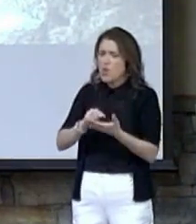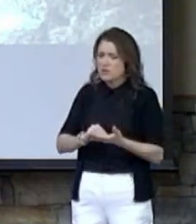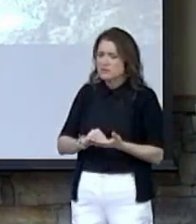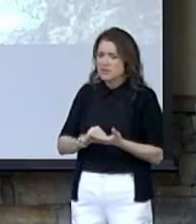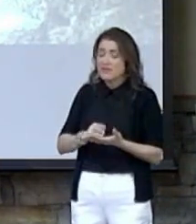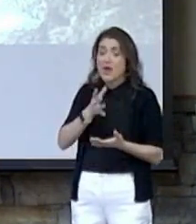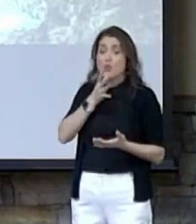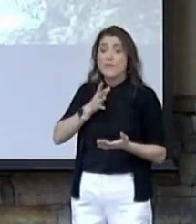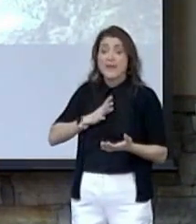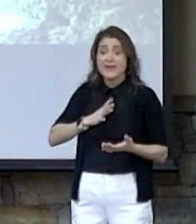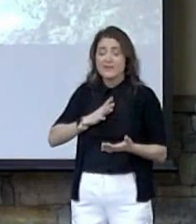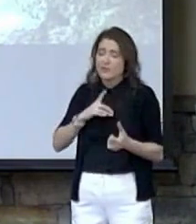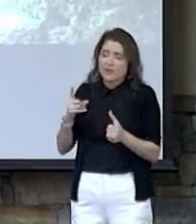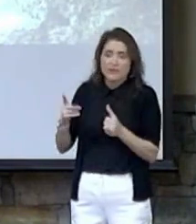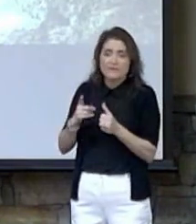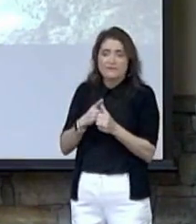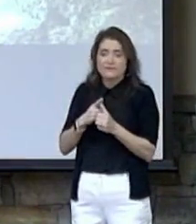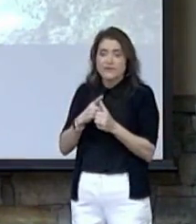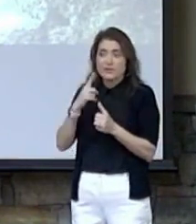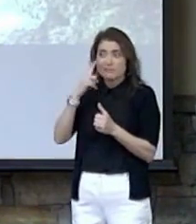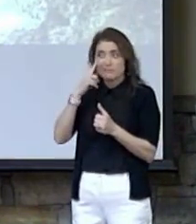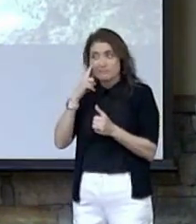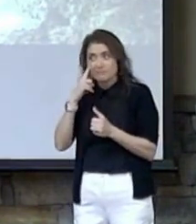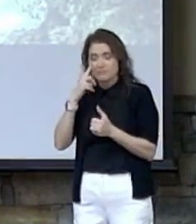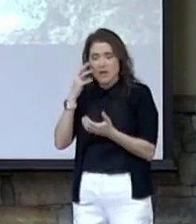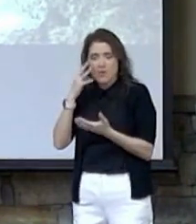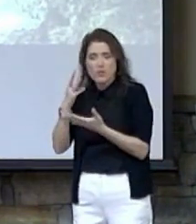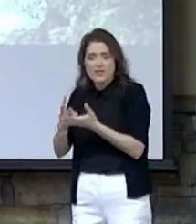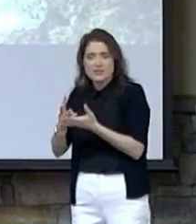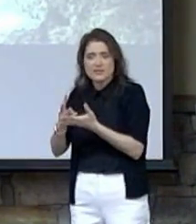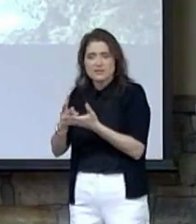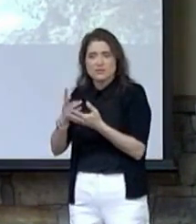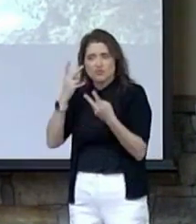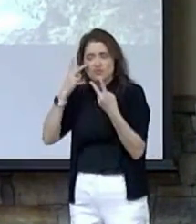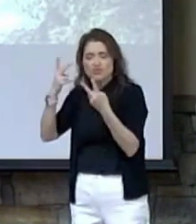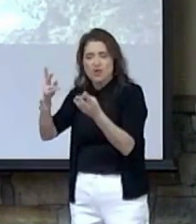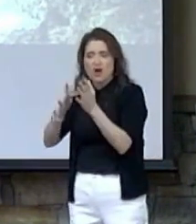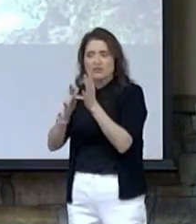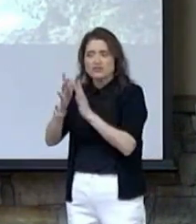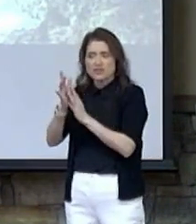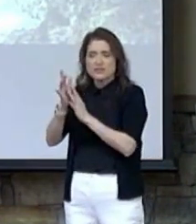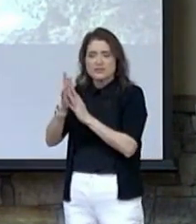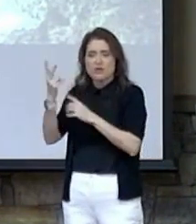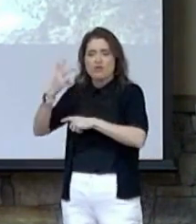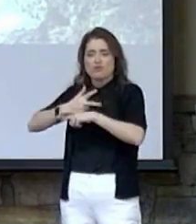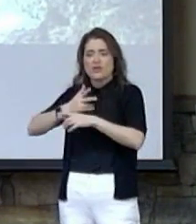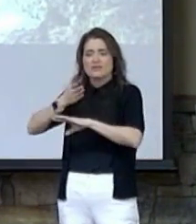first eyewitnesses of the resurrected Jesus on that Sunday morning, 3 days after his